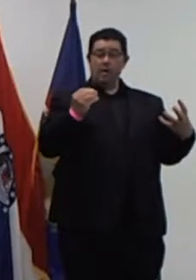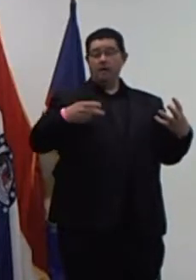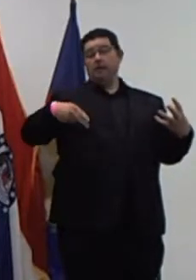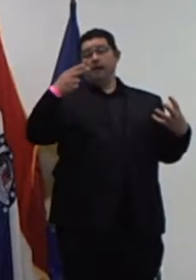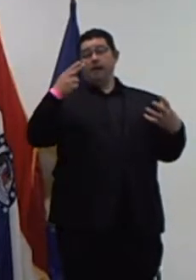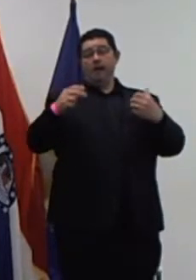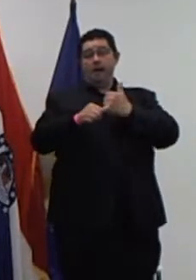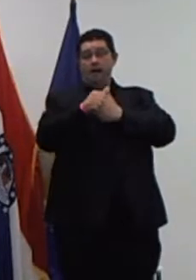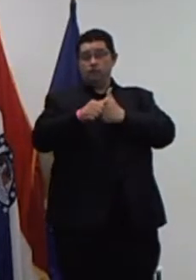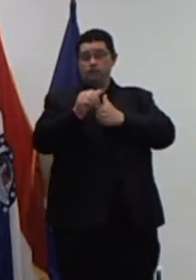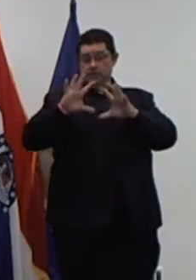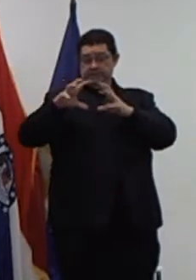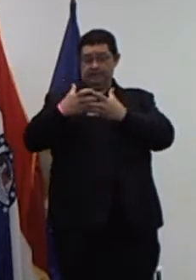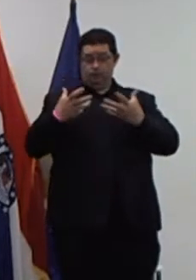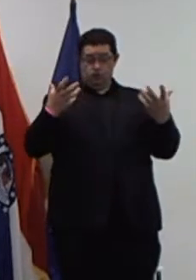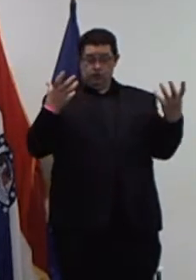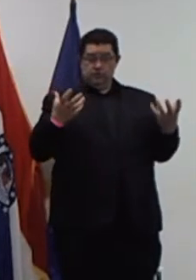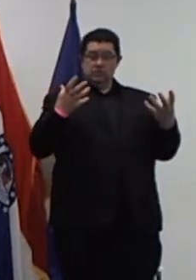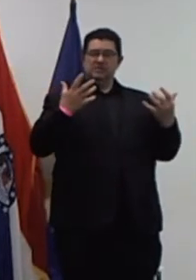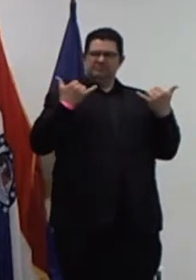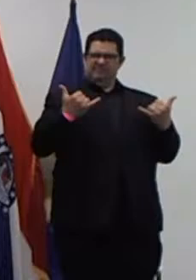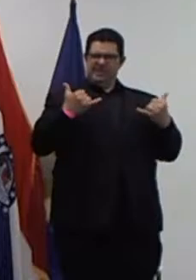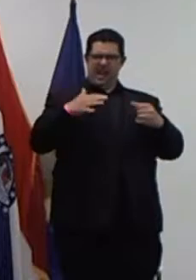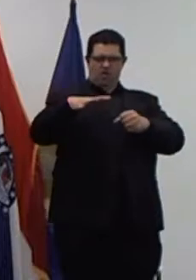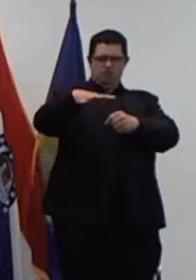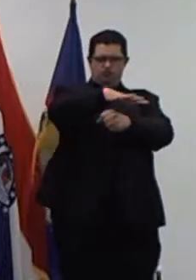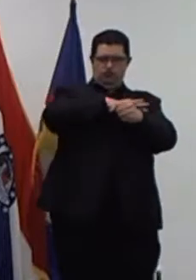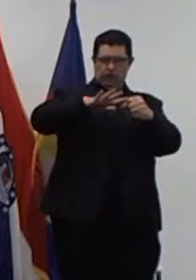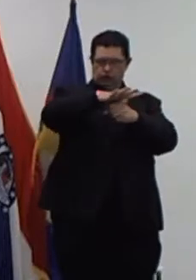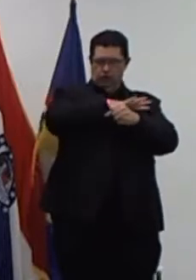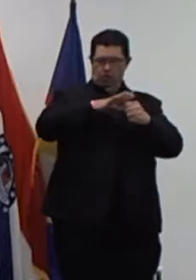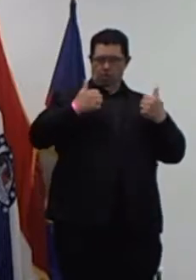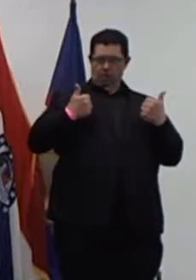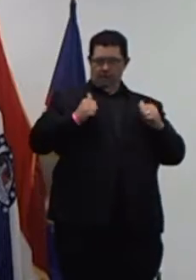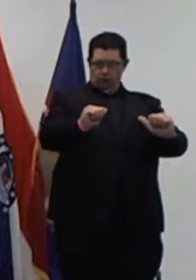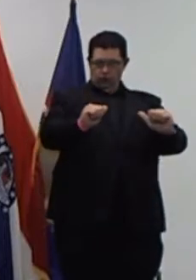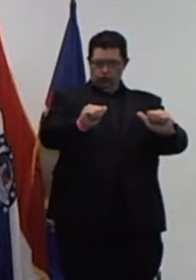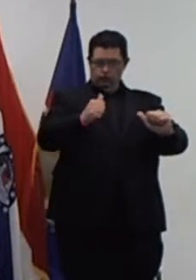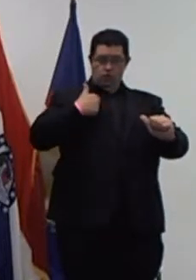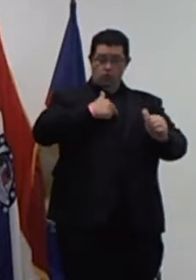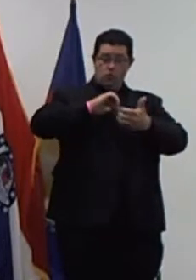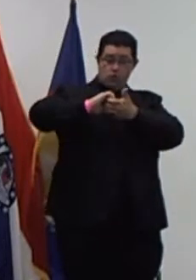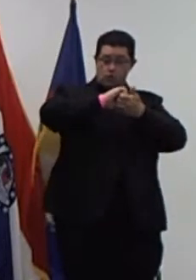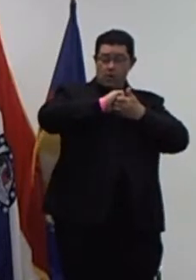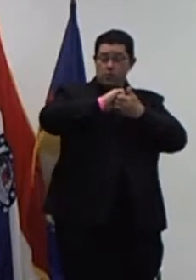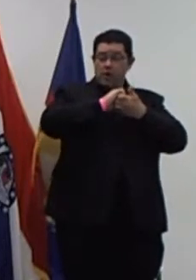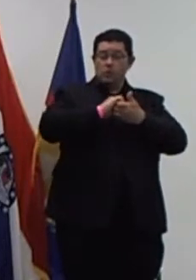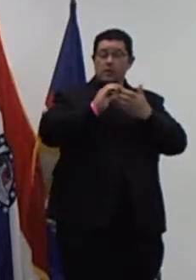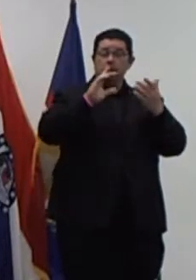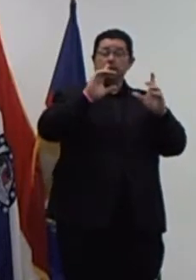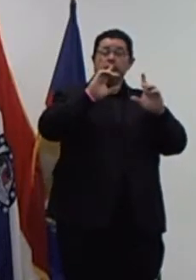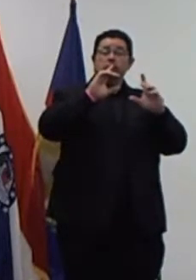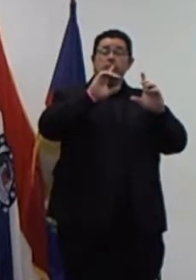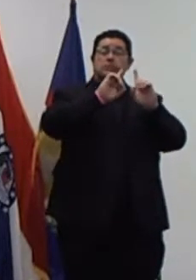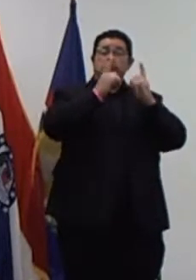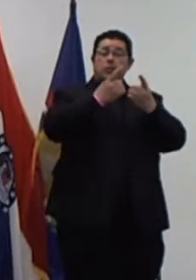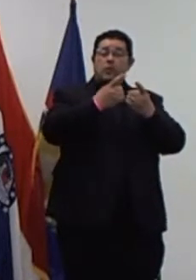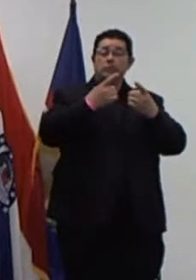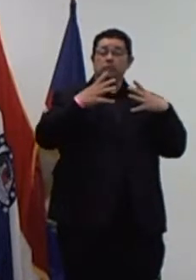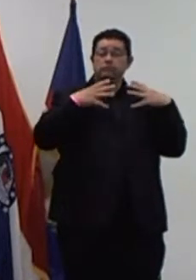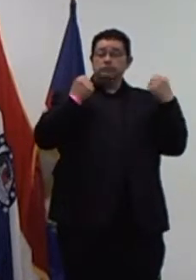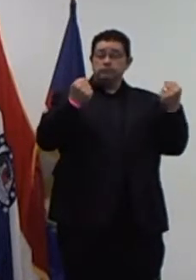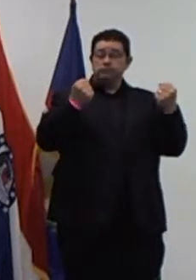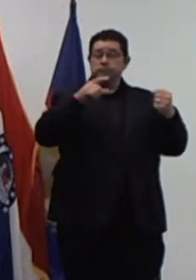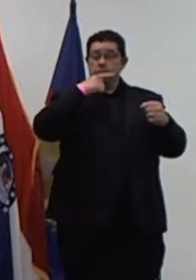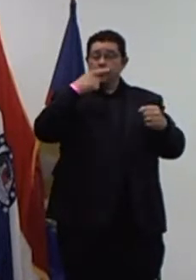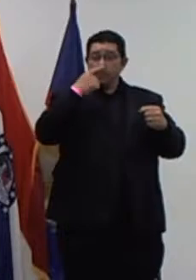high-risk task force is now a regional effort. We are cooperating with the public health departments of our neighboring